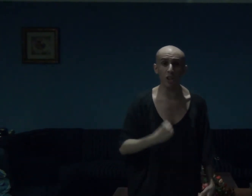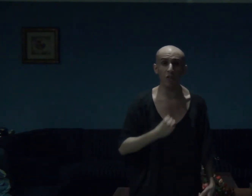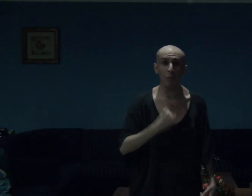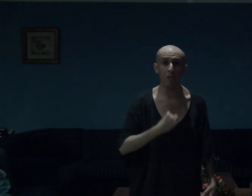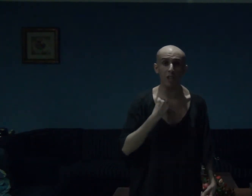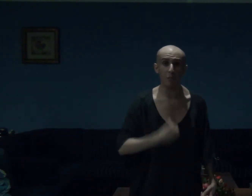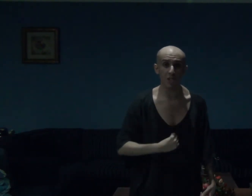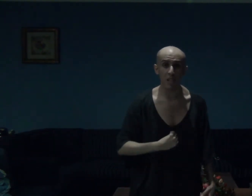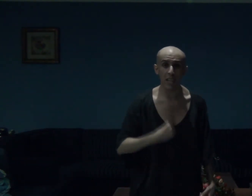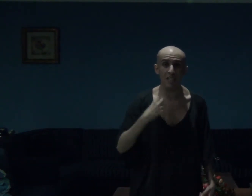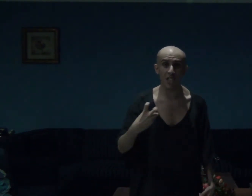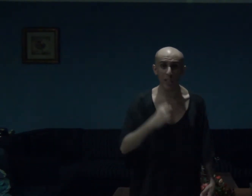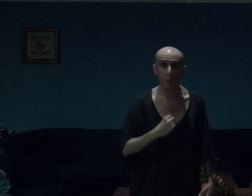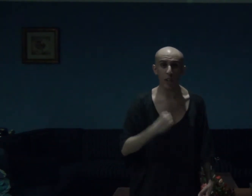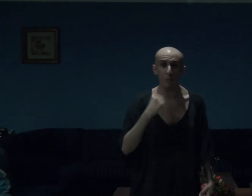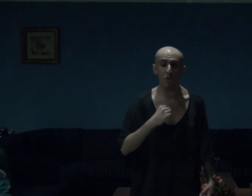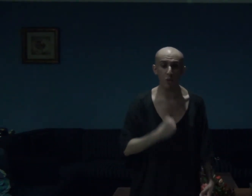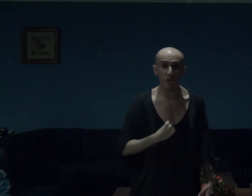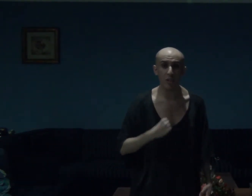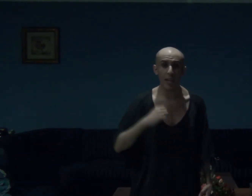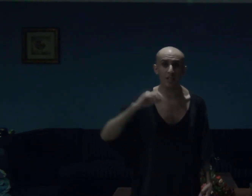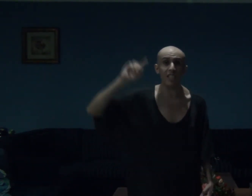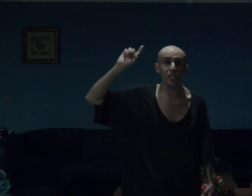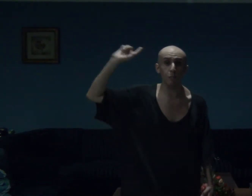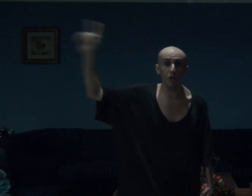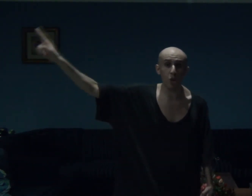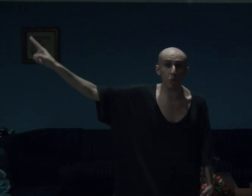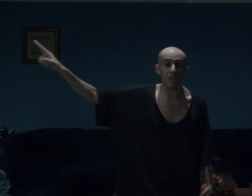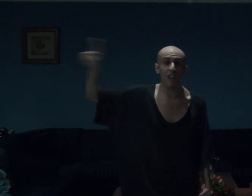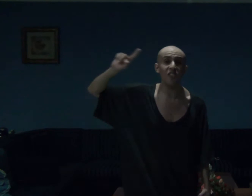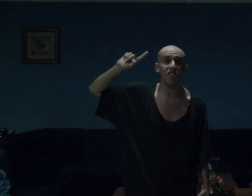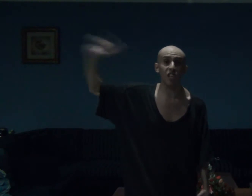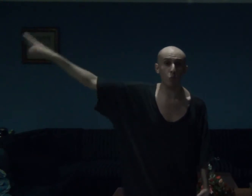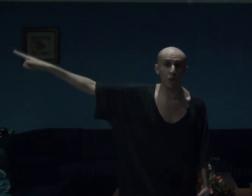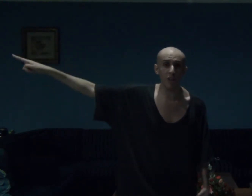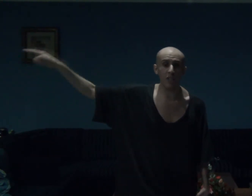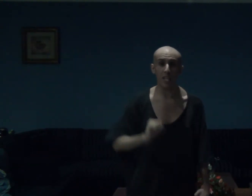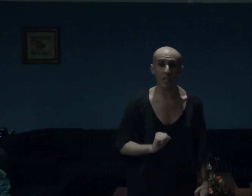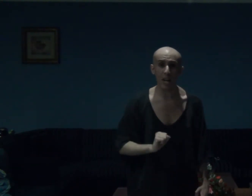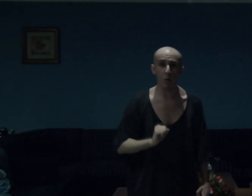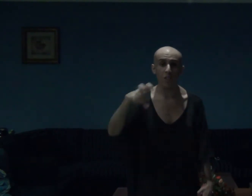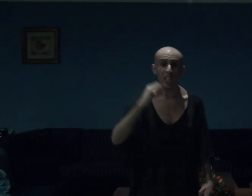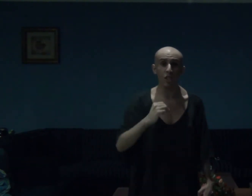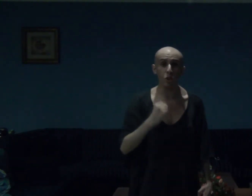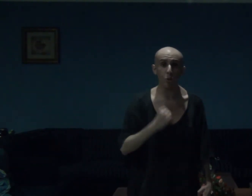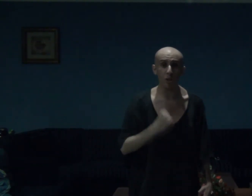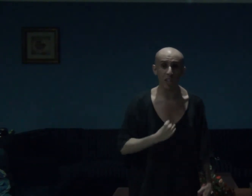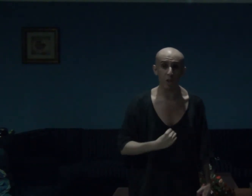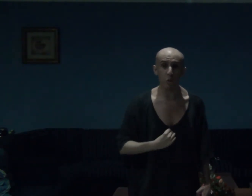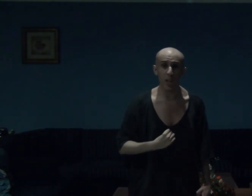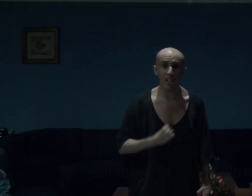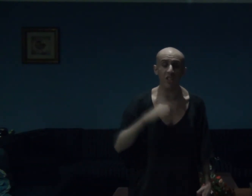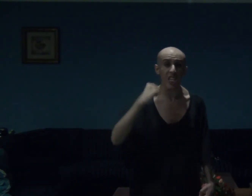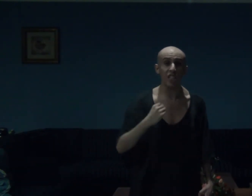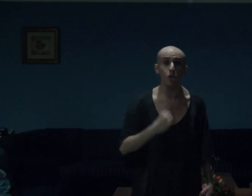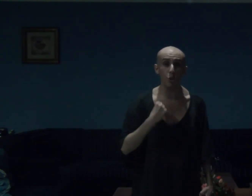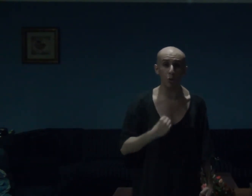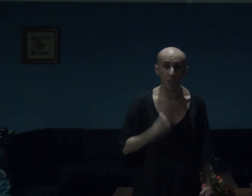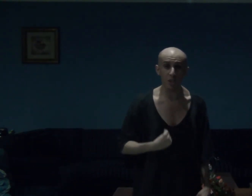from their mistakes. Rick Grimes knows that he has been doing everything wrong, and now they can do things right. He can do things